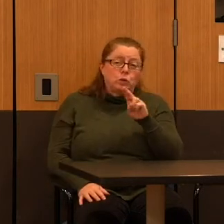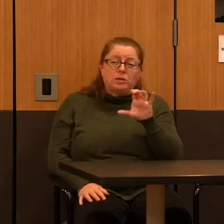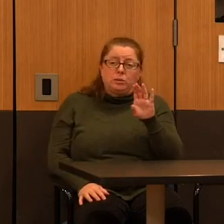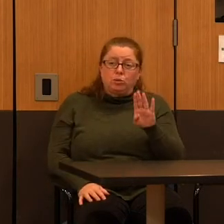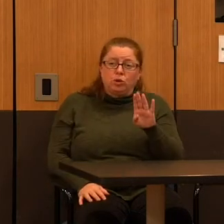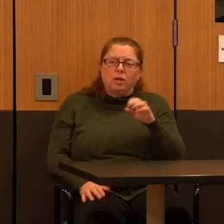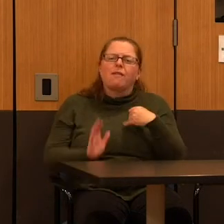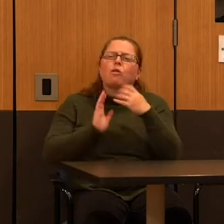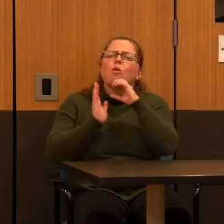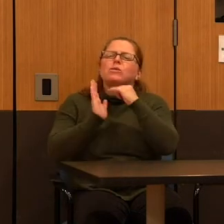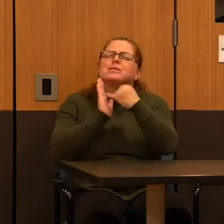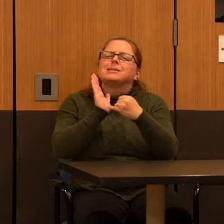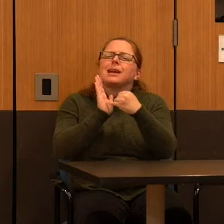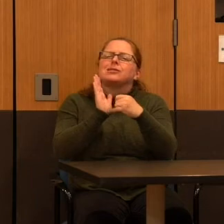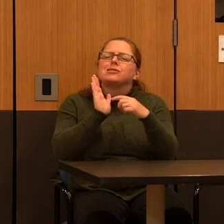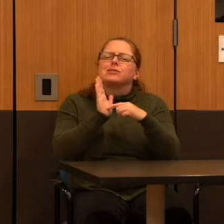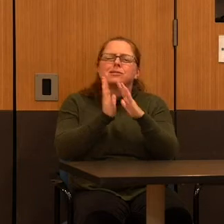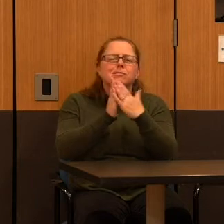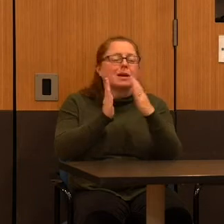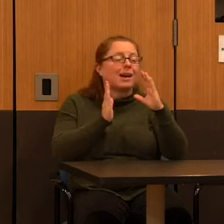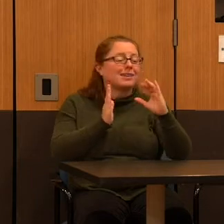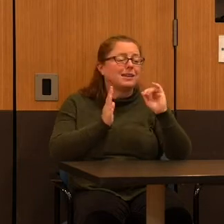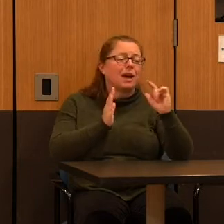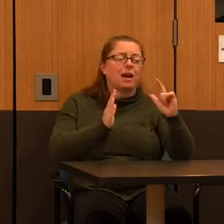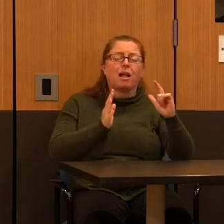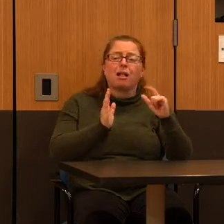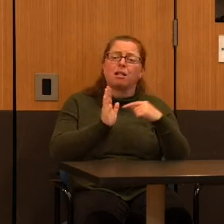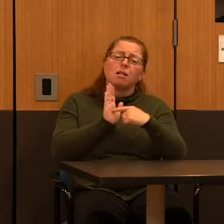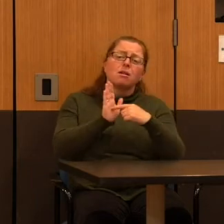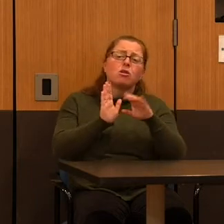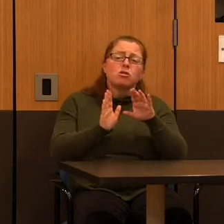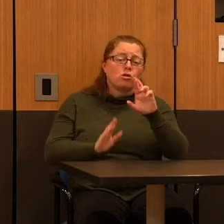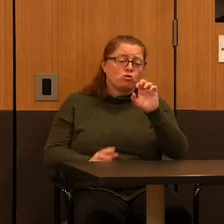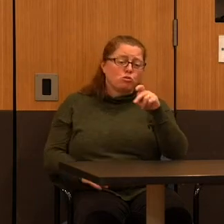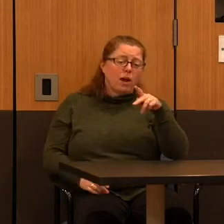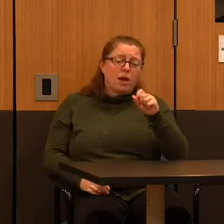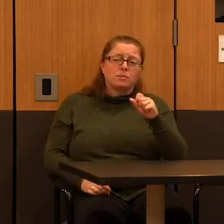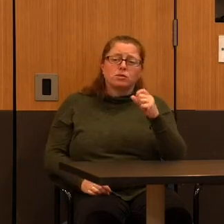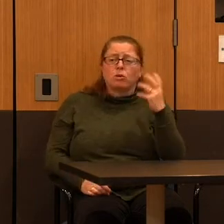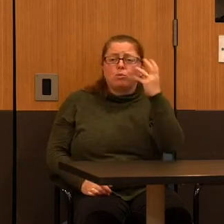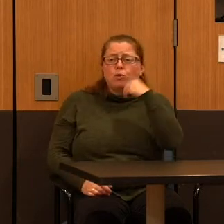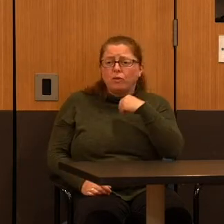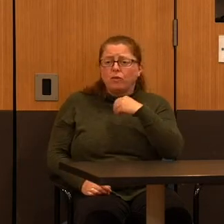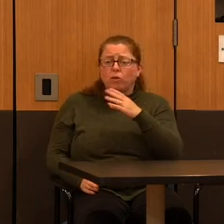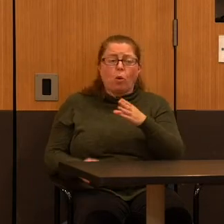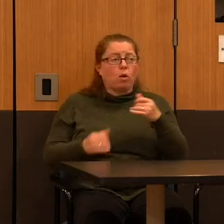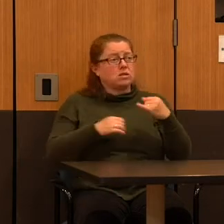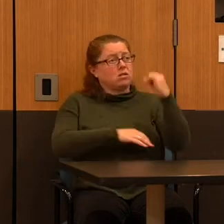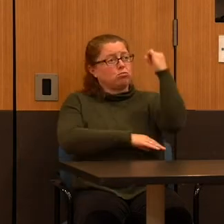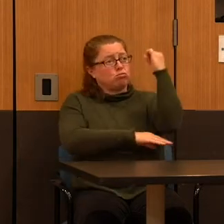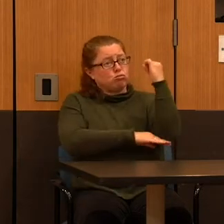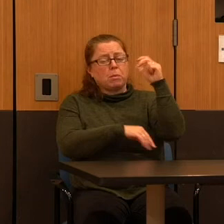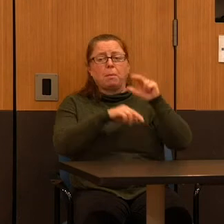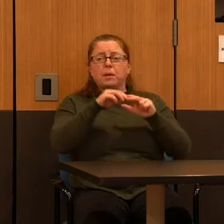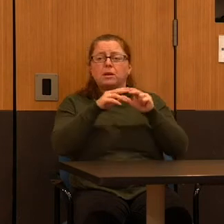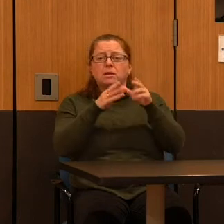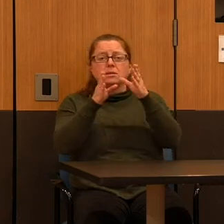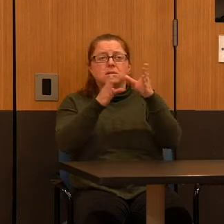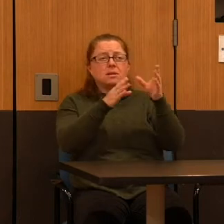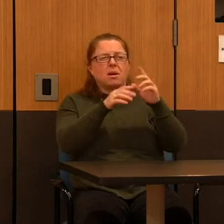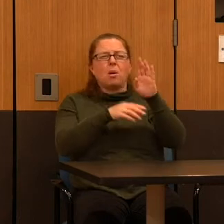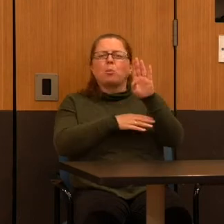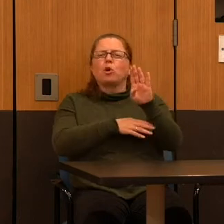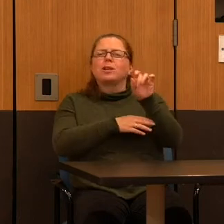in books like CIL's Ramps Are Beautiful, or in still standing buildings, the Berkeley style of accessible design has